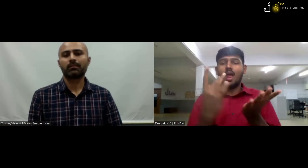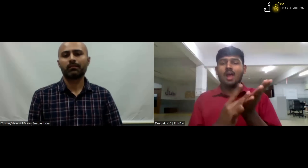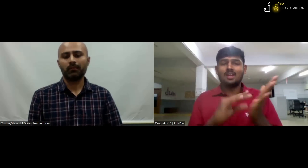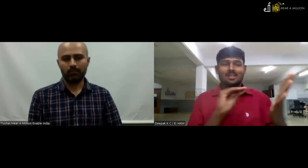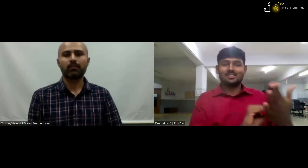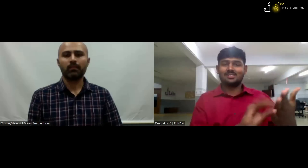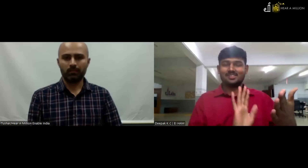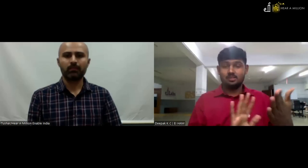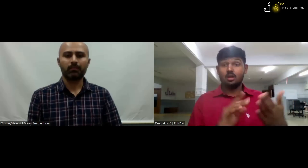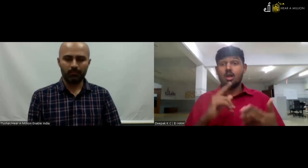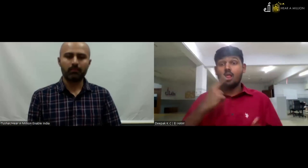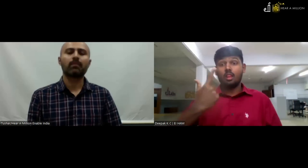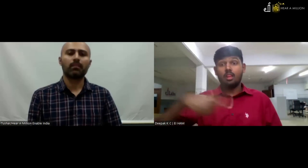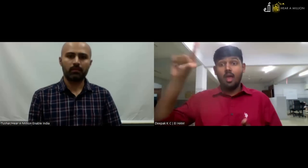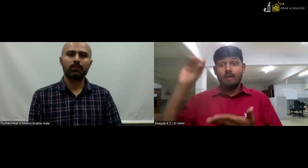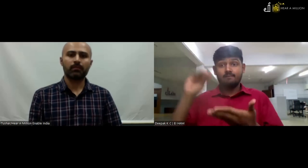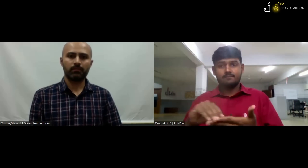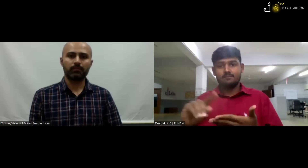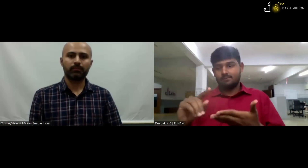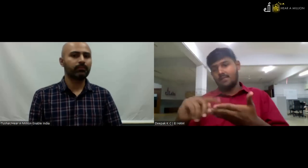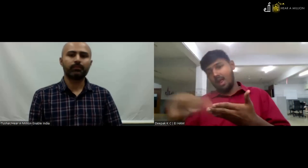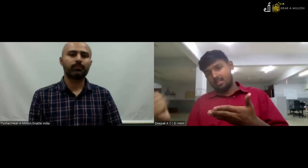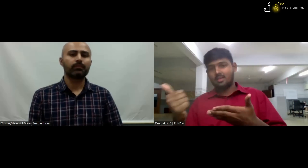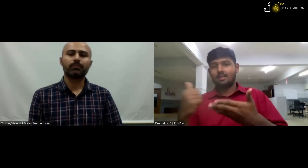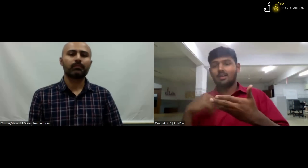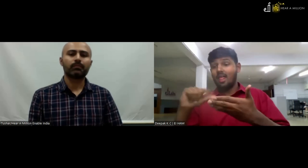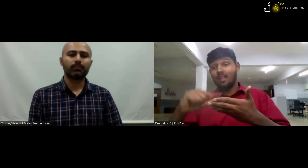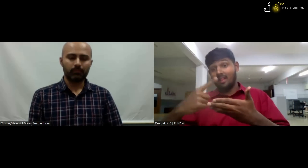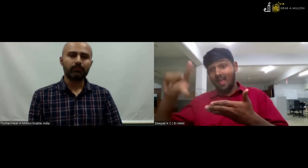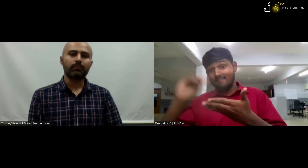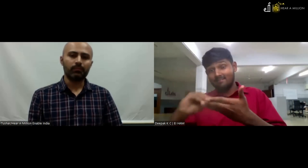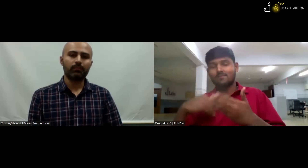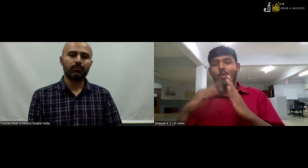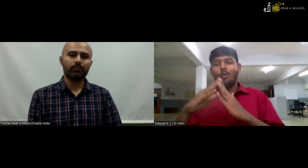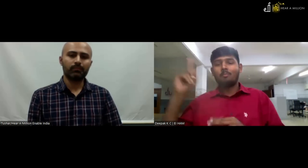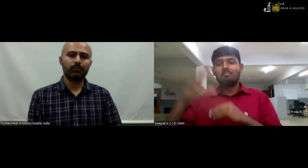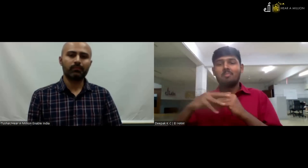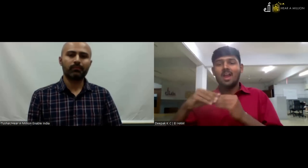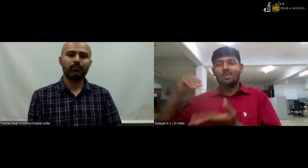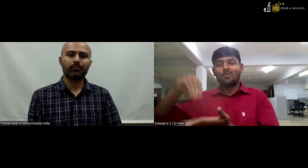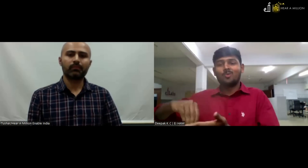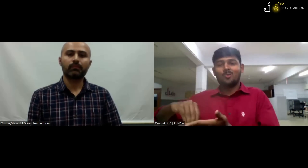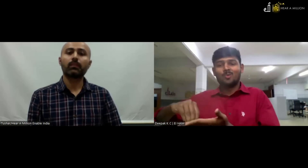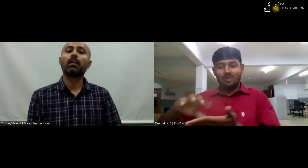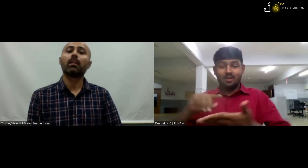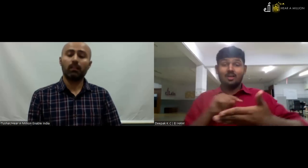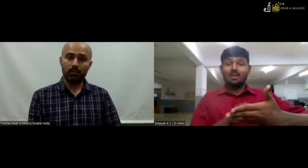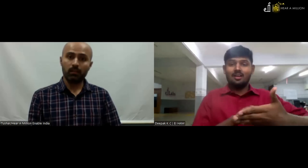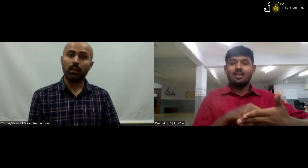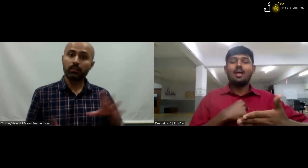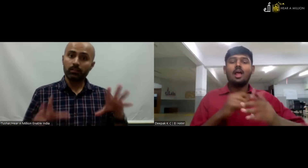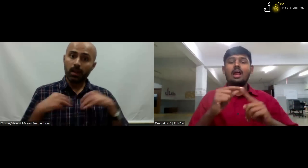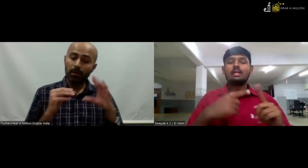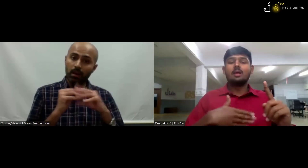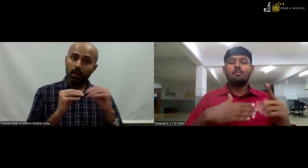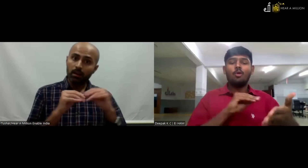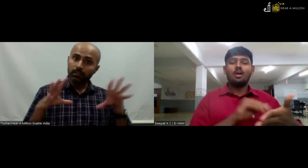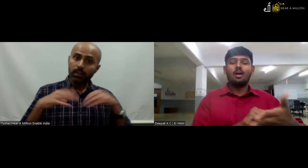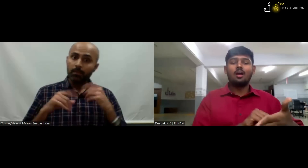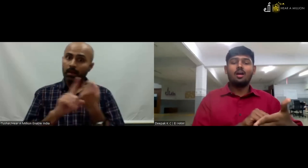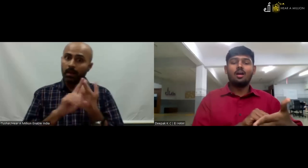different documents. And they gave me a temporary license, not the permanent license. They said that for